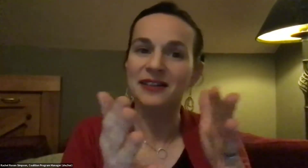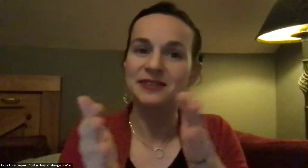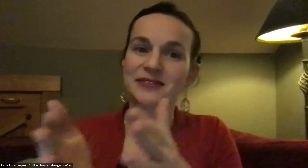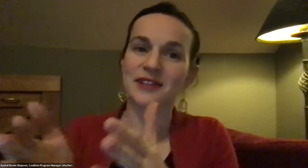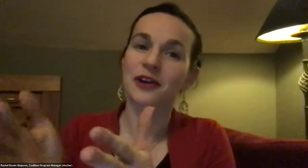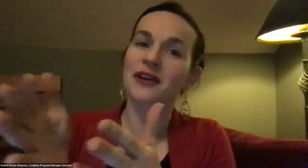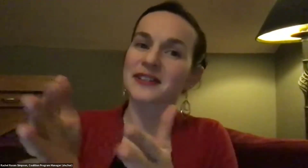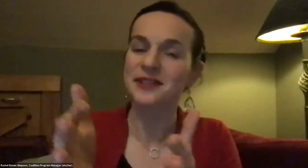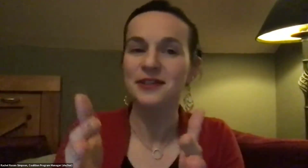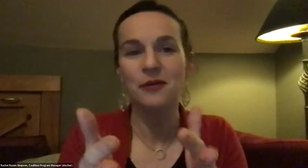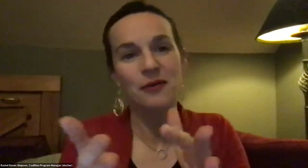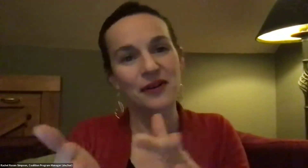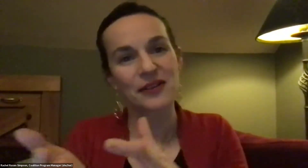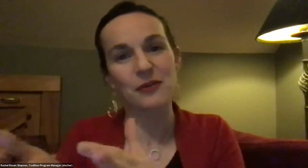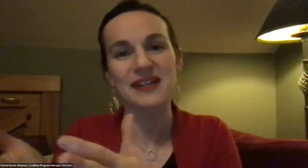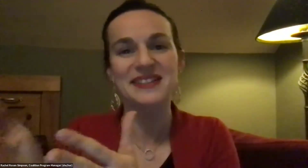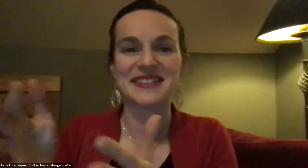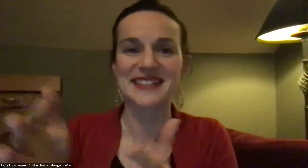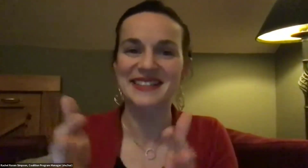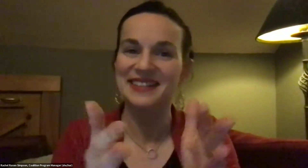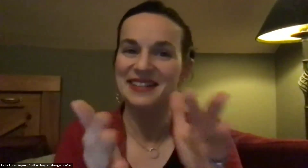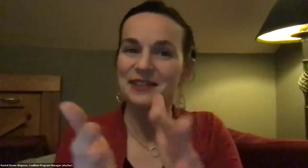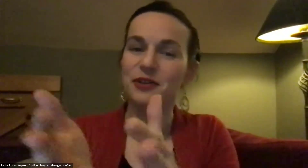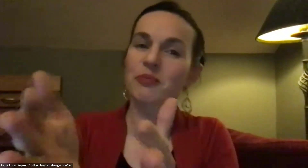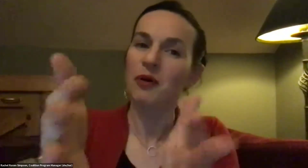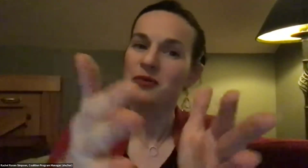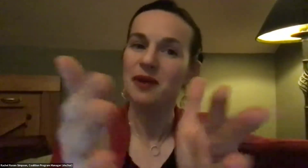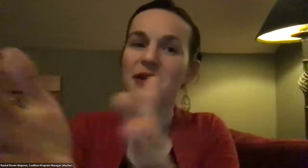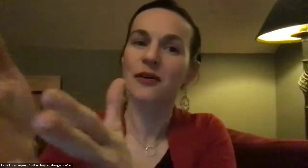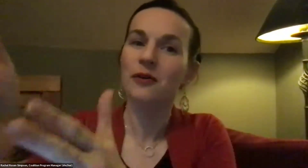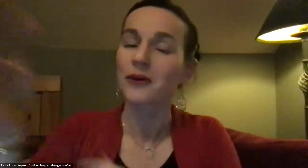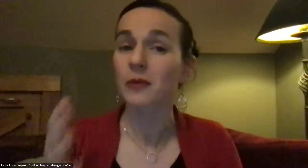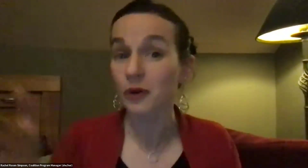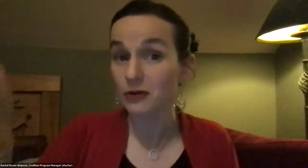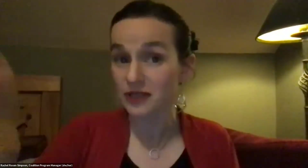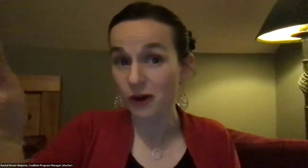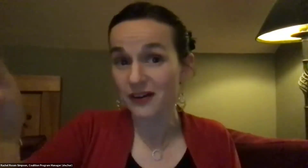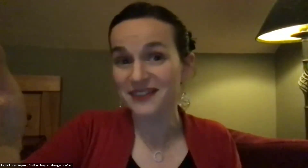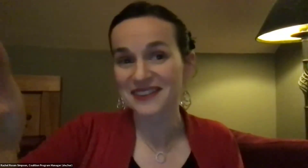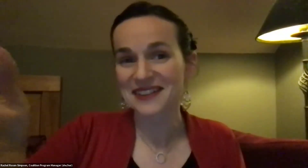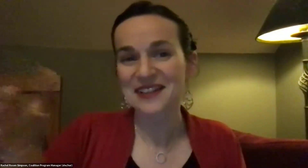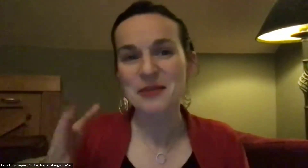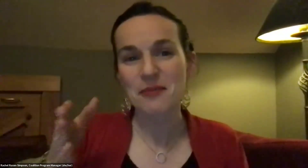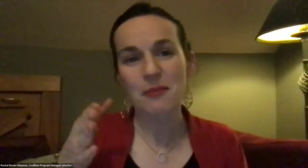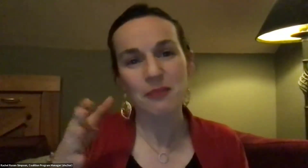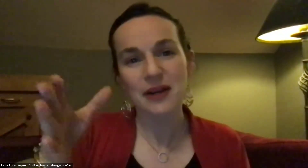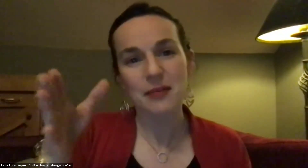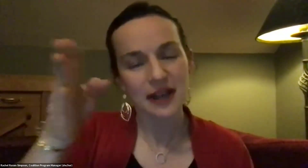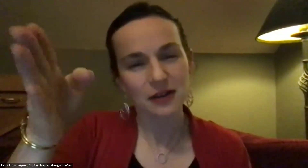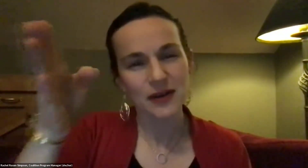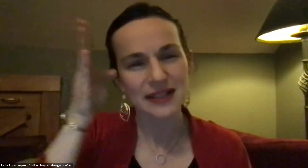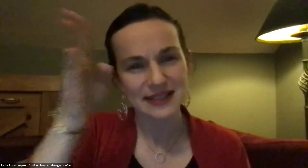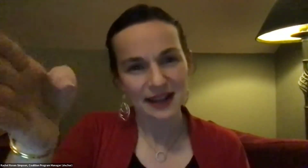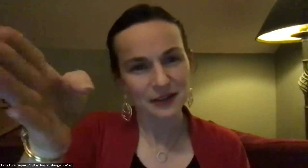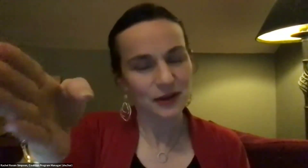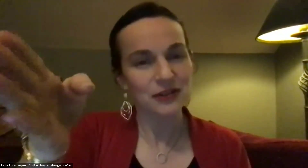depending on the current or the winds, your boat may go, it will go somewhere, Right, but it